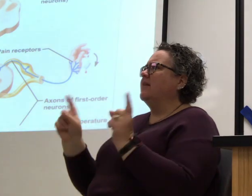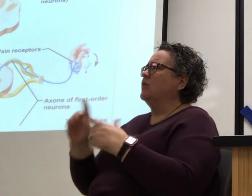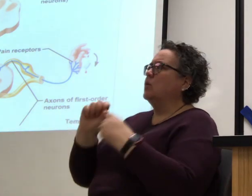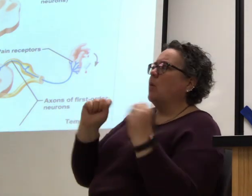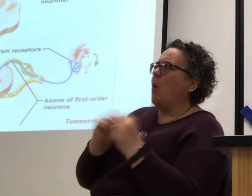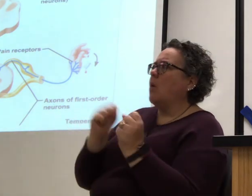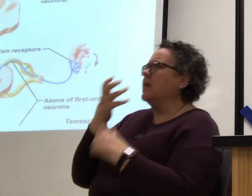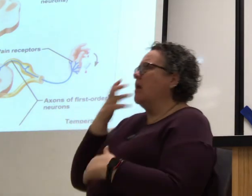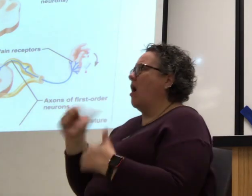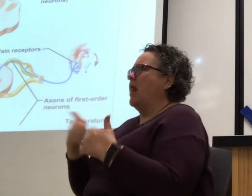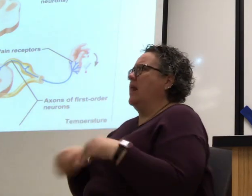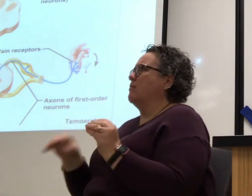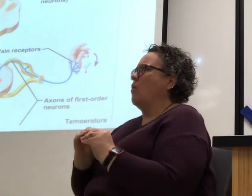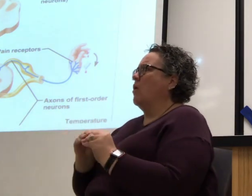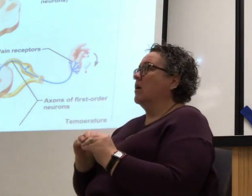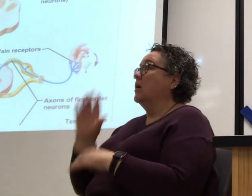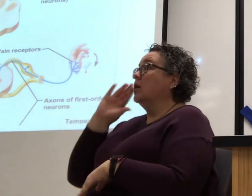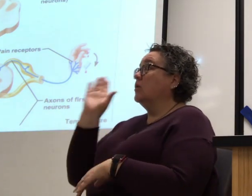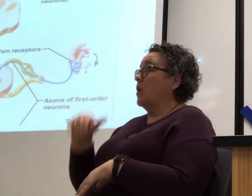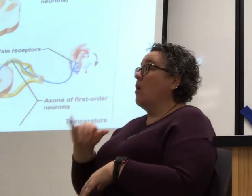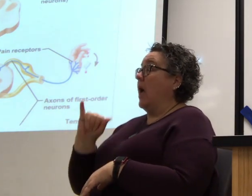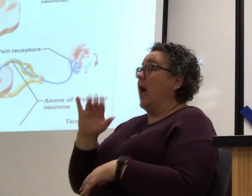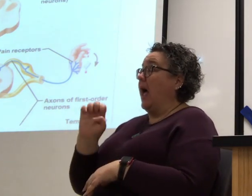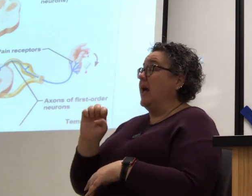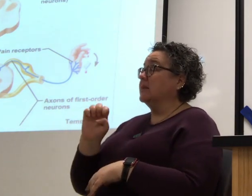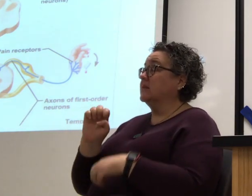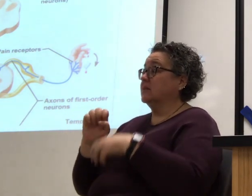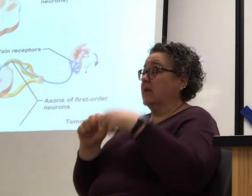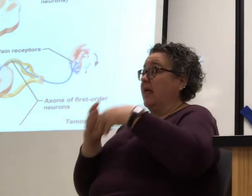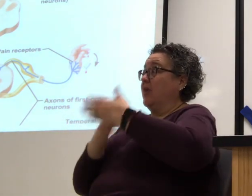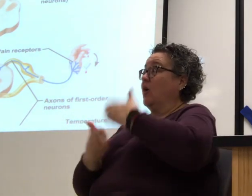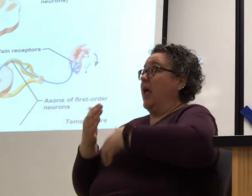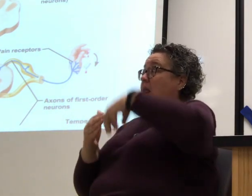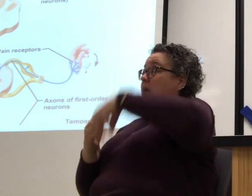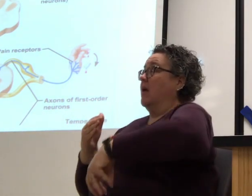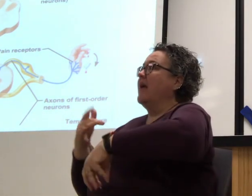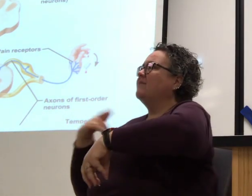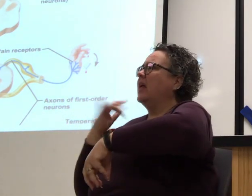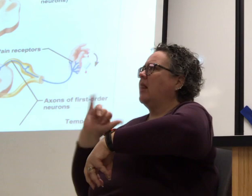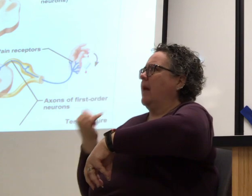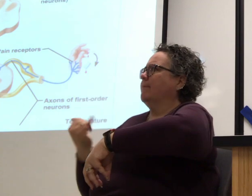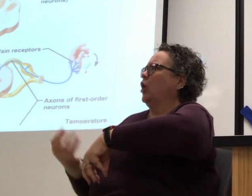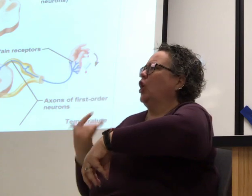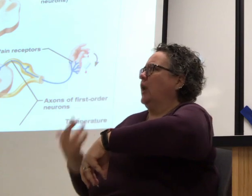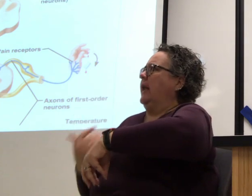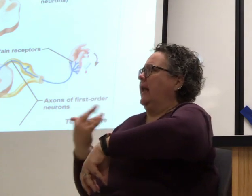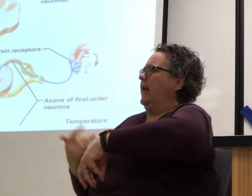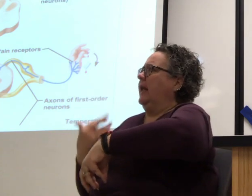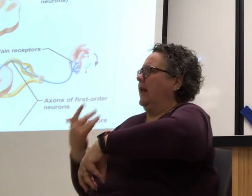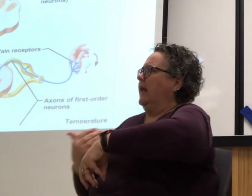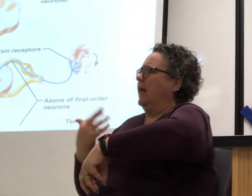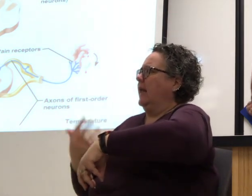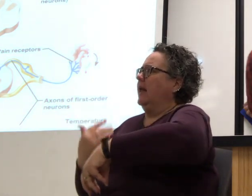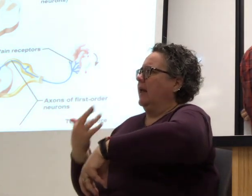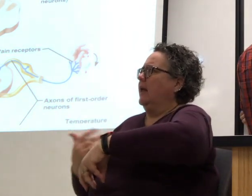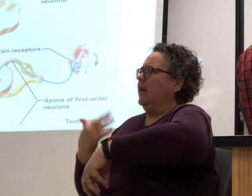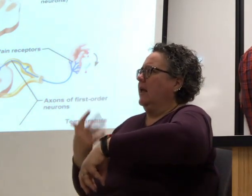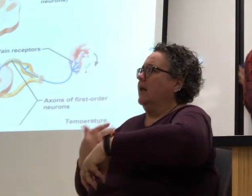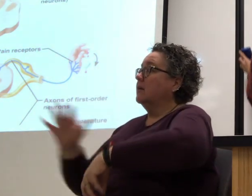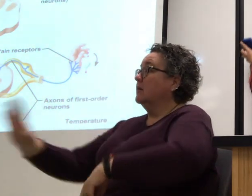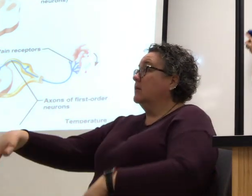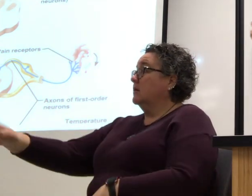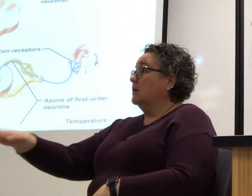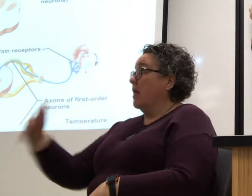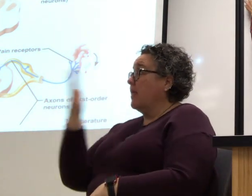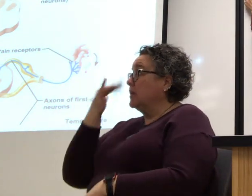anymore. And it's like even though their hand is submerged in ice, they tell me it feels like it's burning. So that's why pain